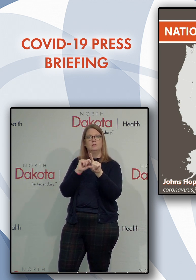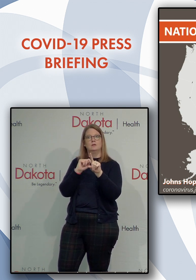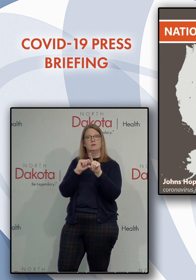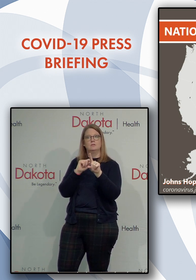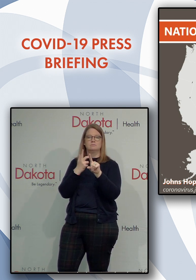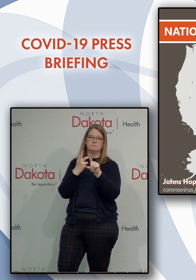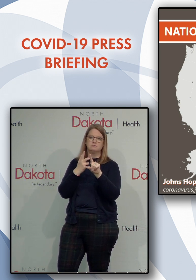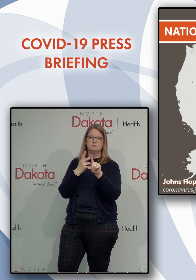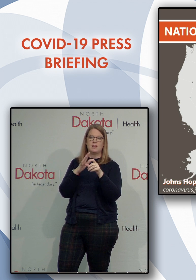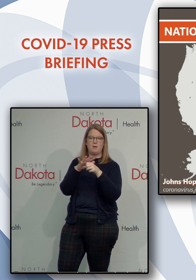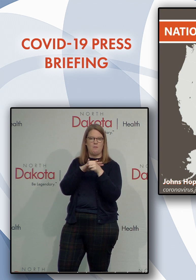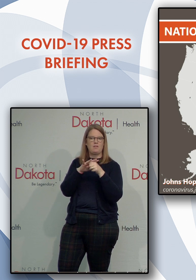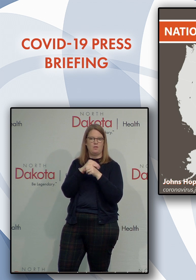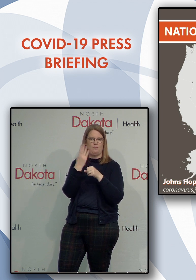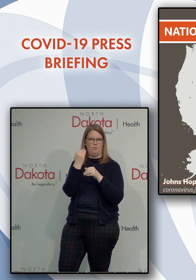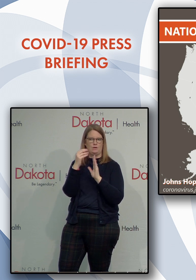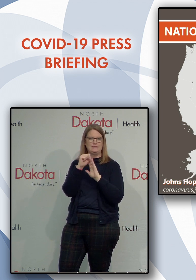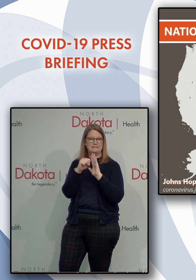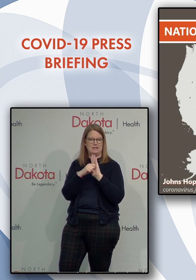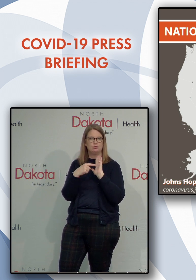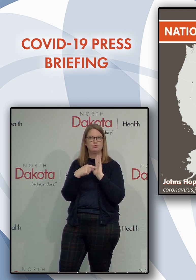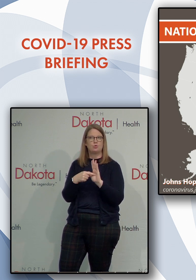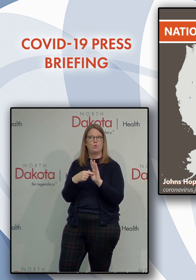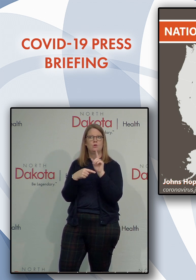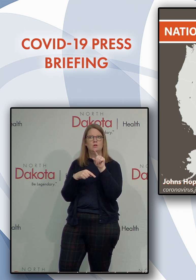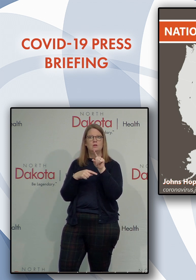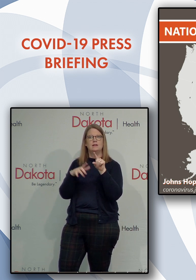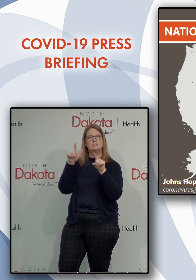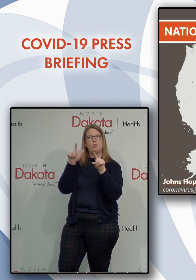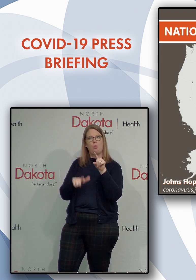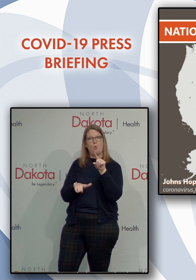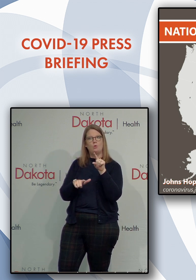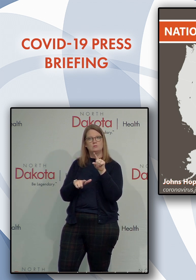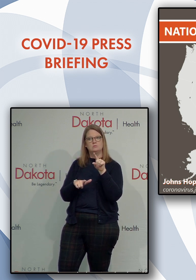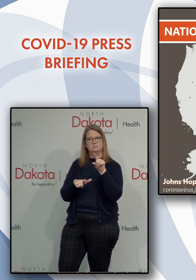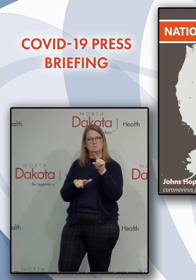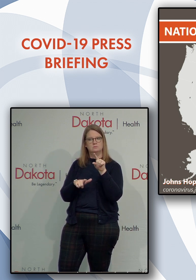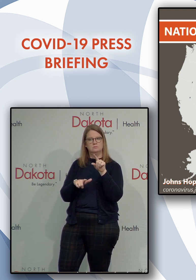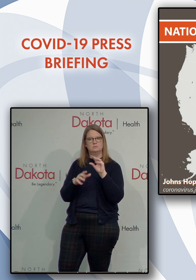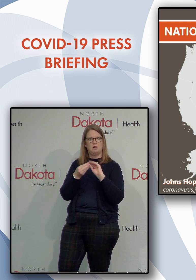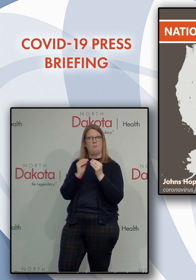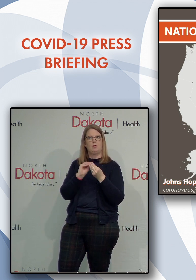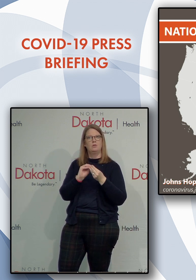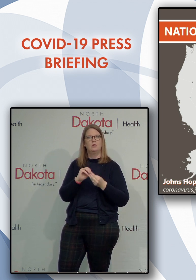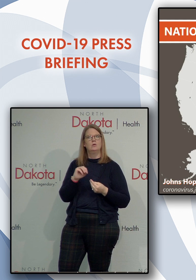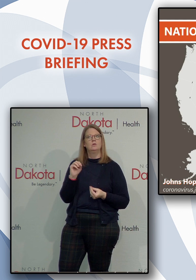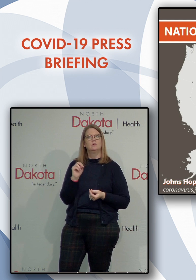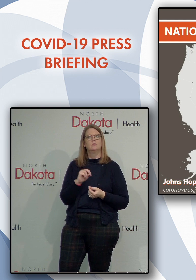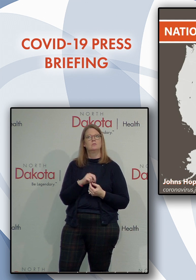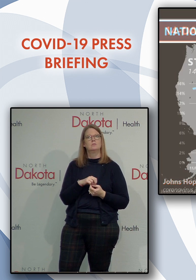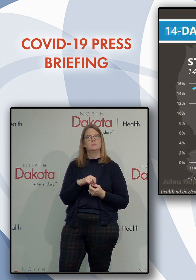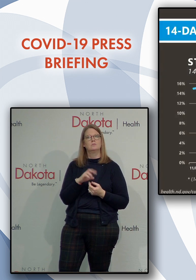should say among the 14 states shown here, it is the lowest of those 14 states.